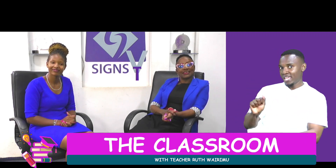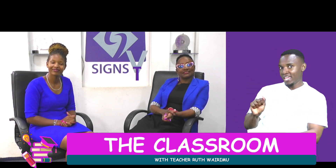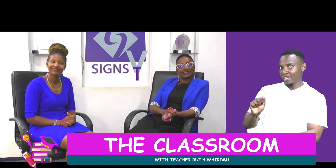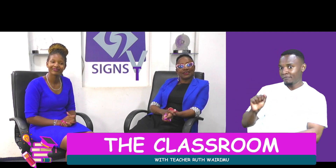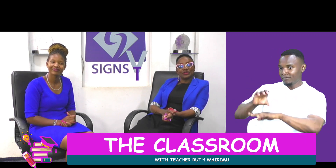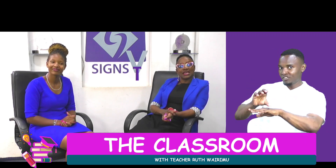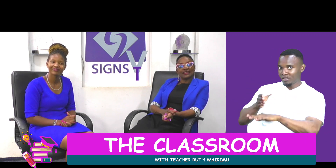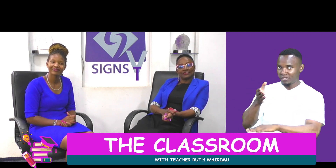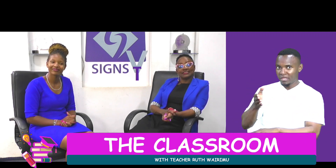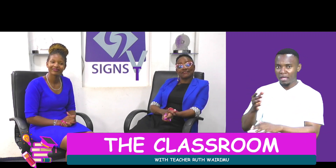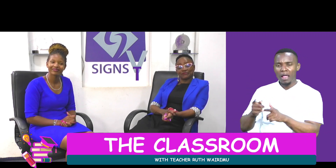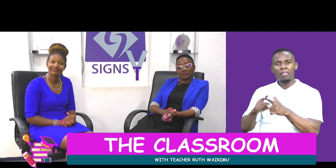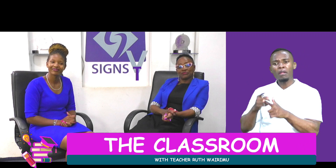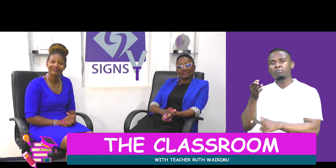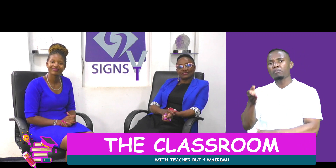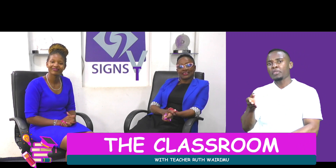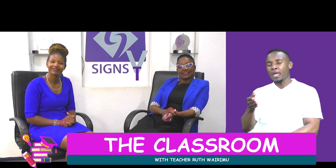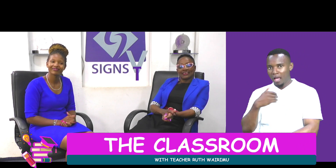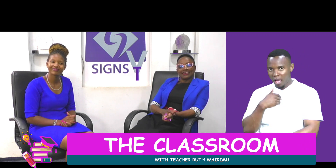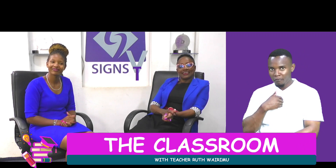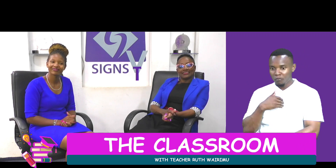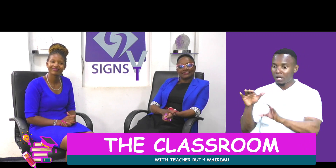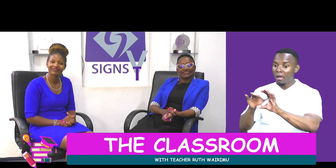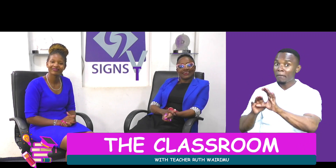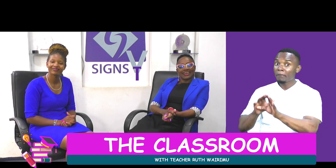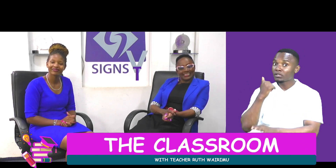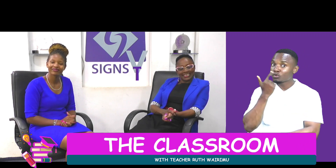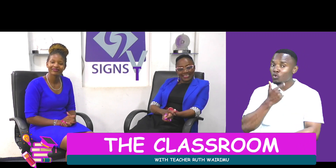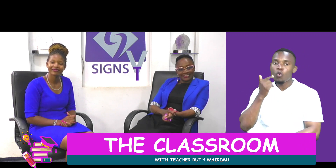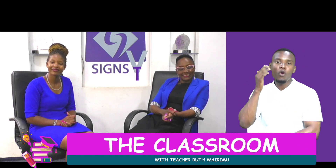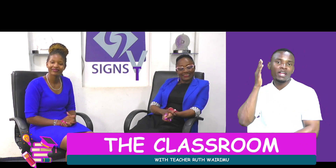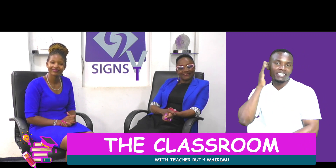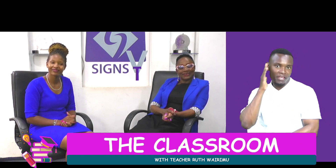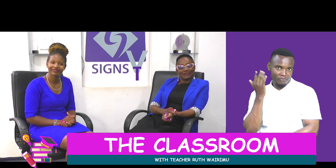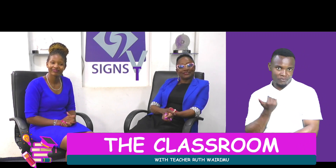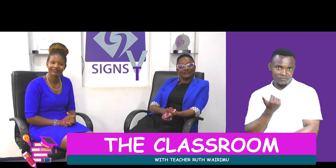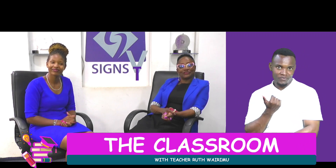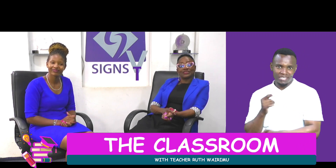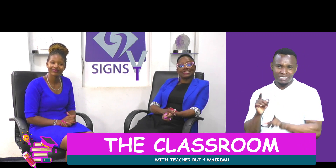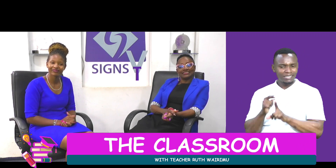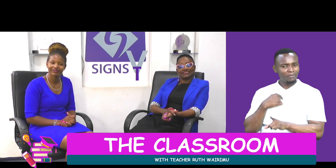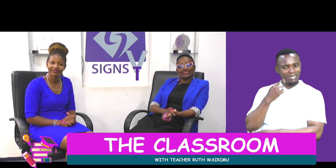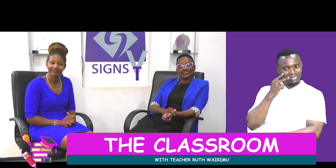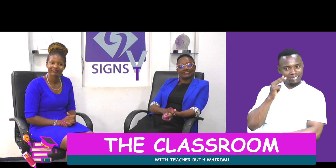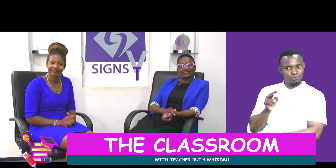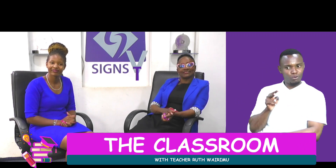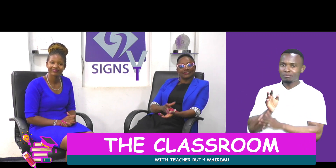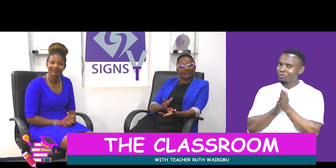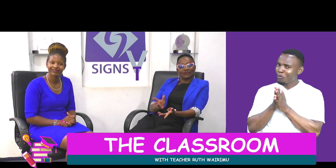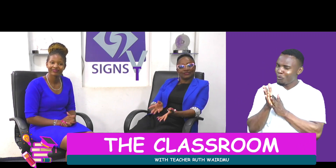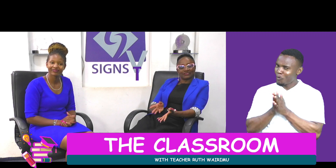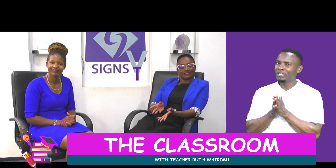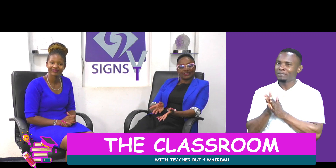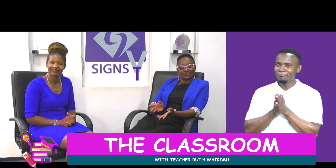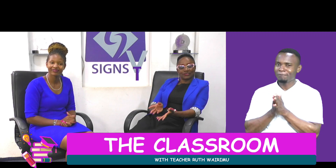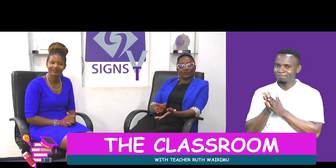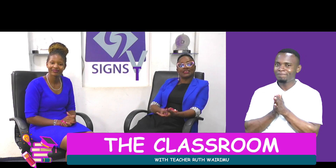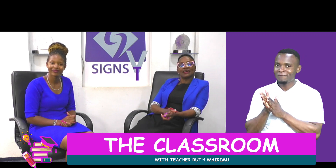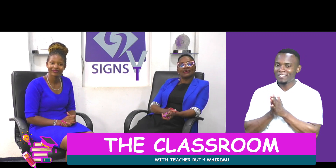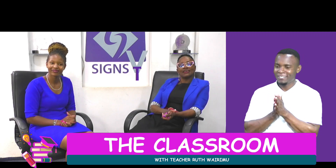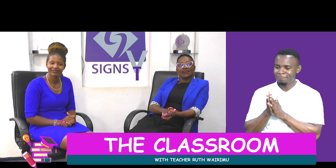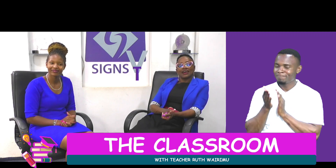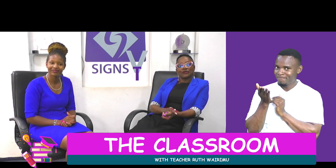there that we had deaf members, and again, my motivation and interested got